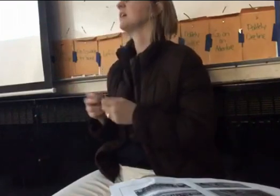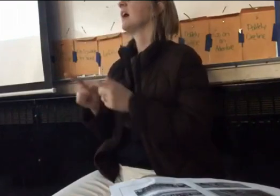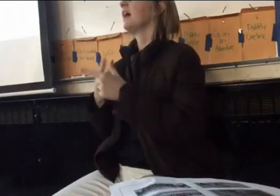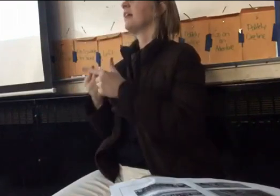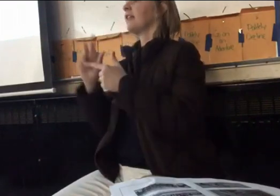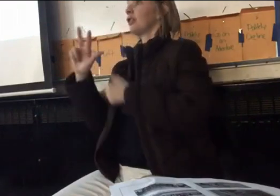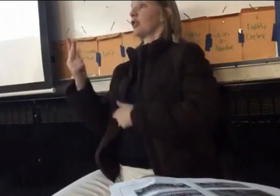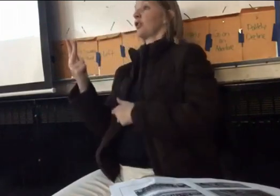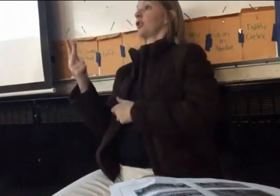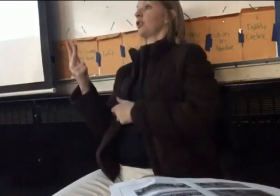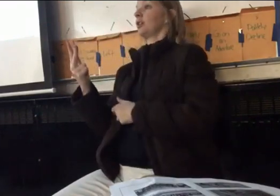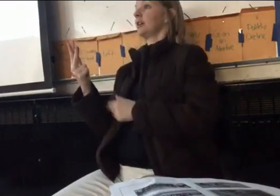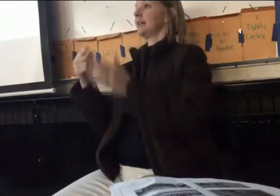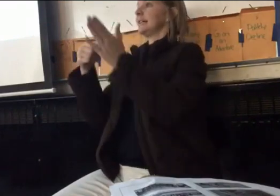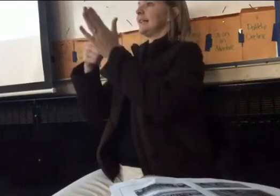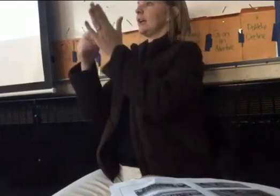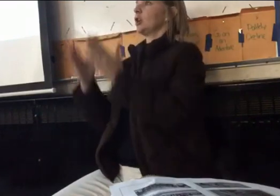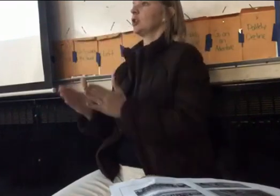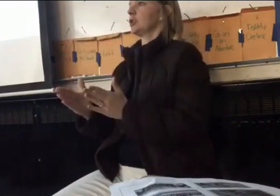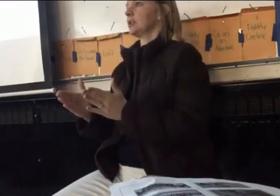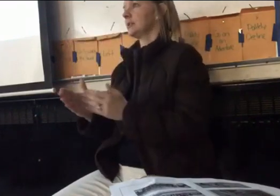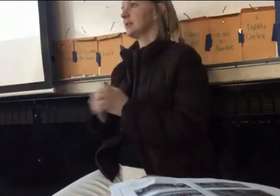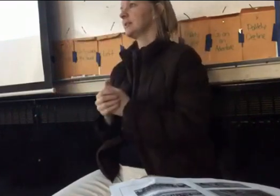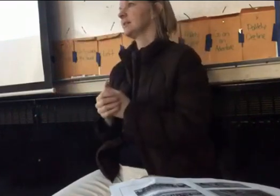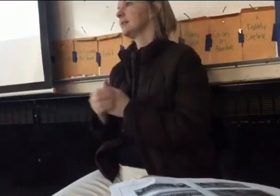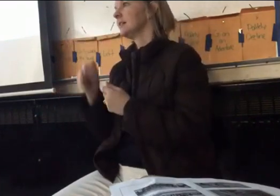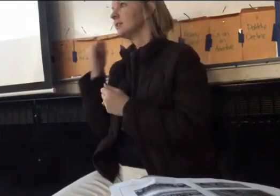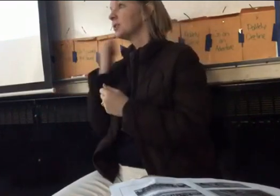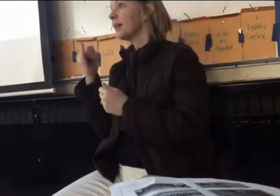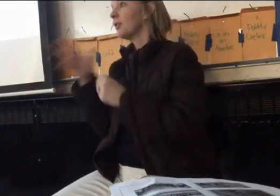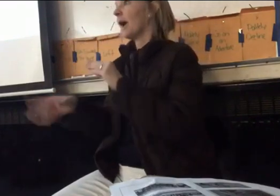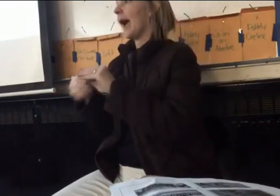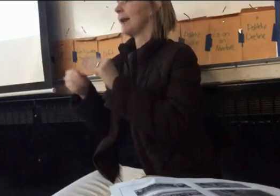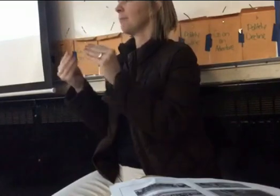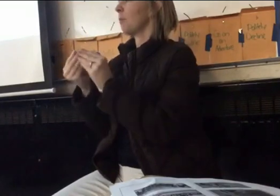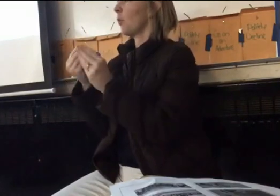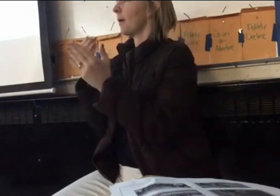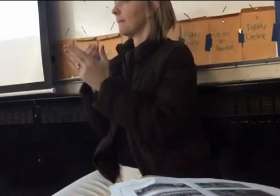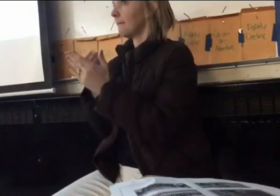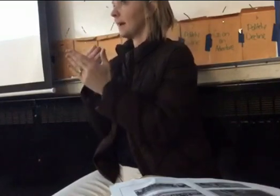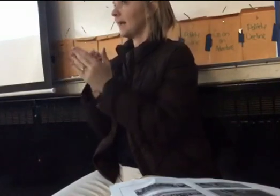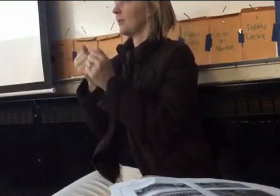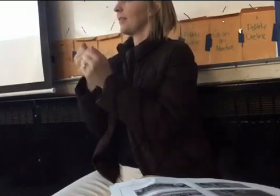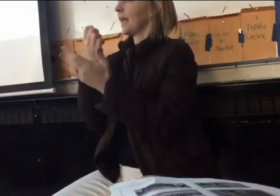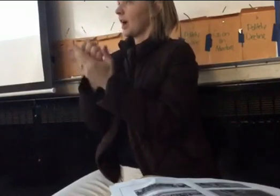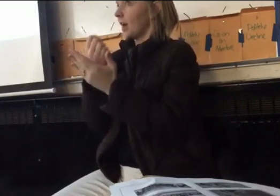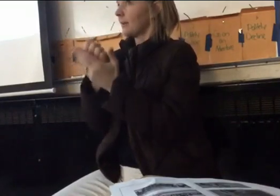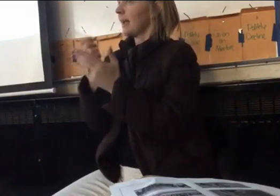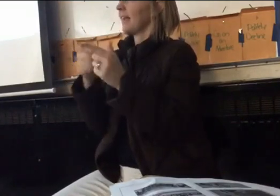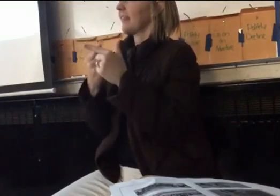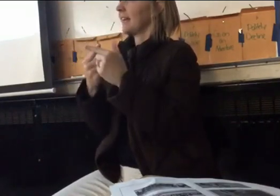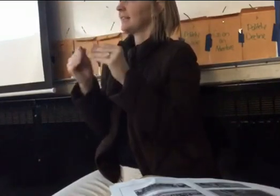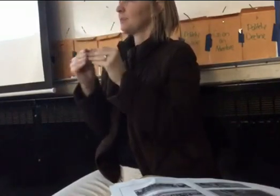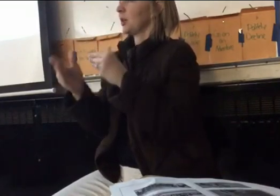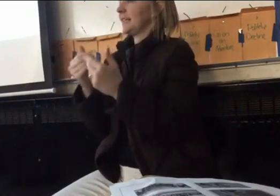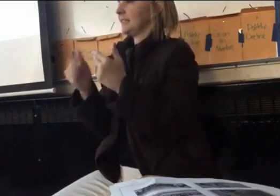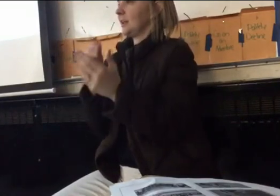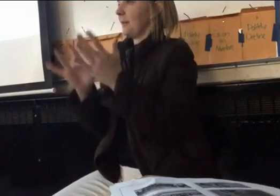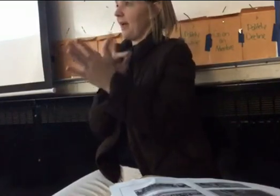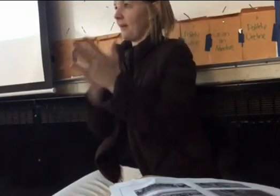number 3 is going to be the debtors, who again, if you add more money into the economy, easier to pay off your